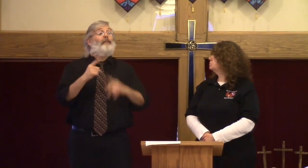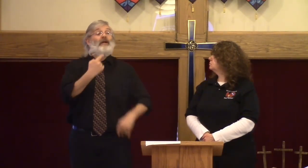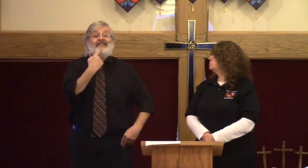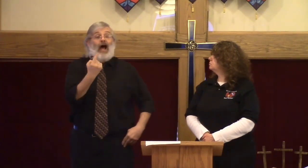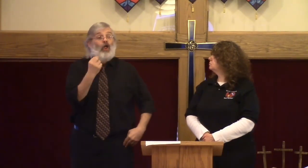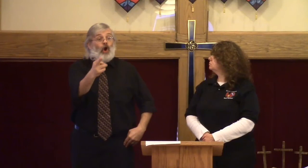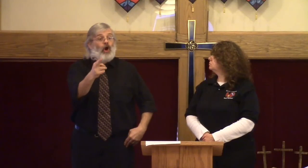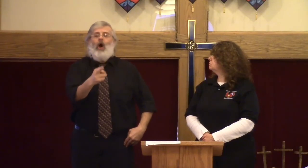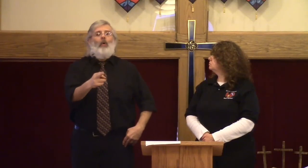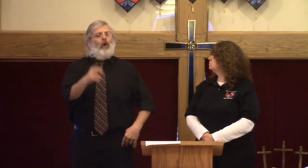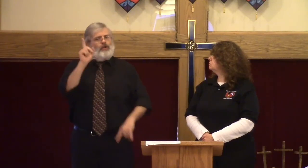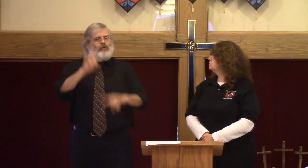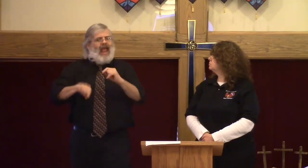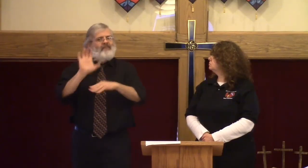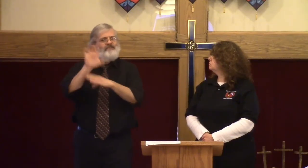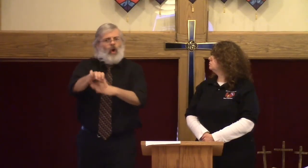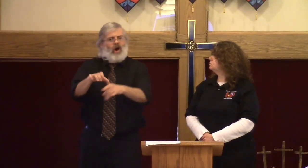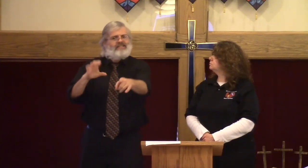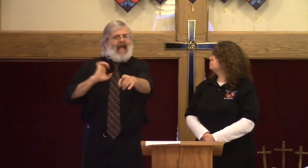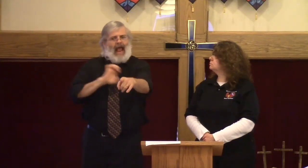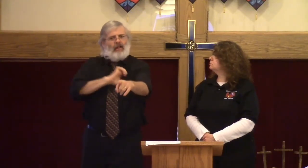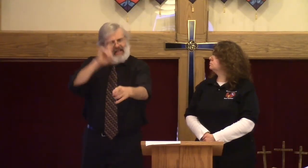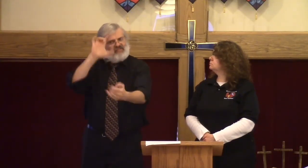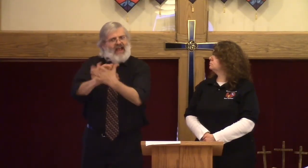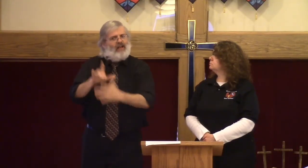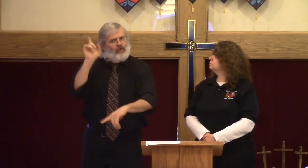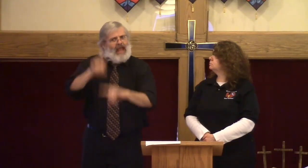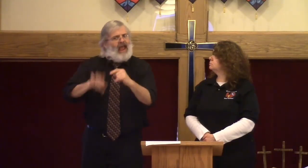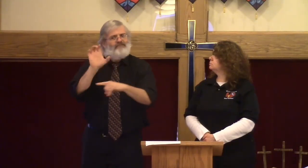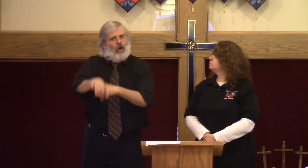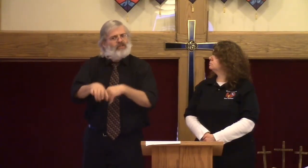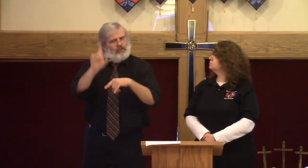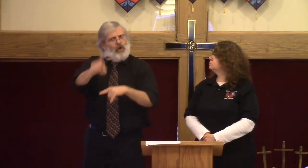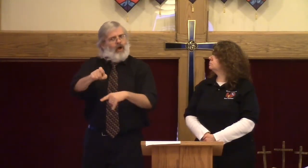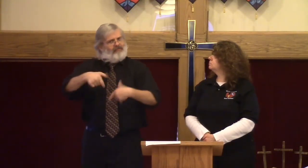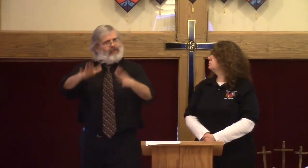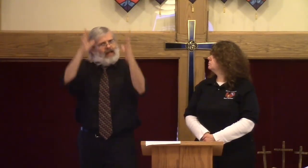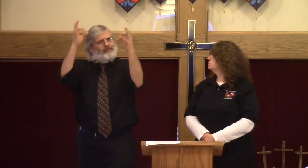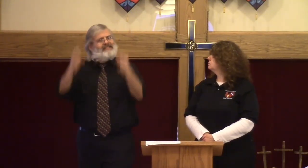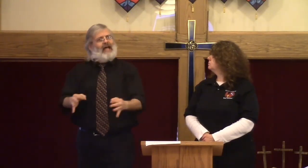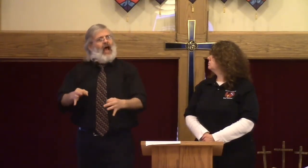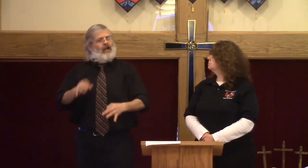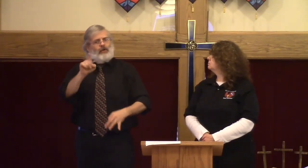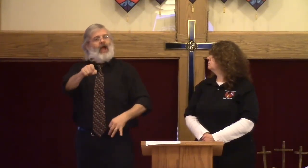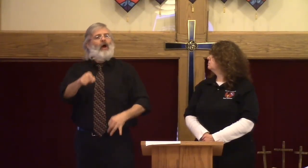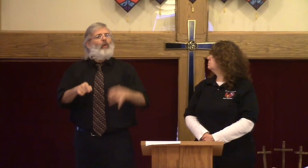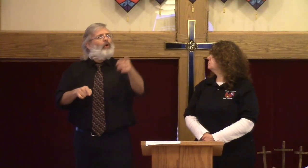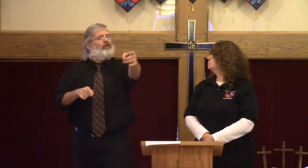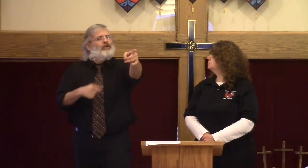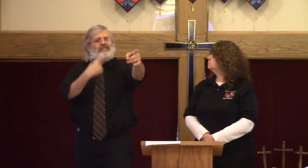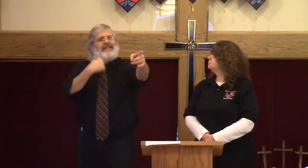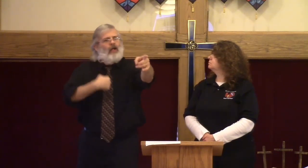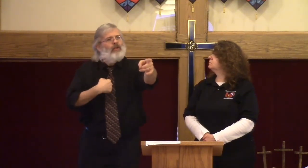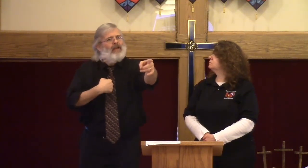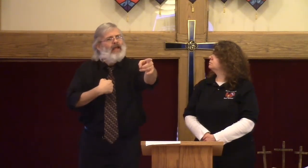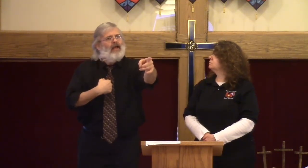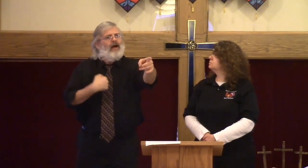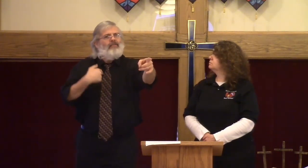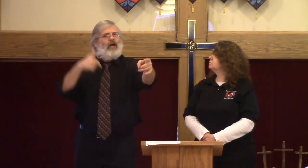people tell her, well, you can't force Elliot's faith. You can't force him. You have to let him decide. You can't. Well, you're just telling me that